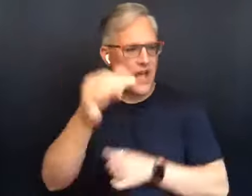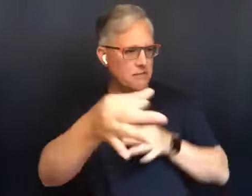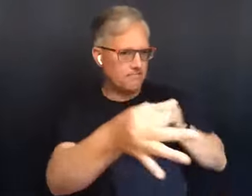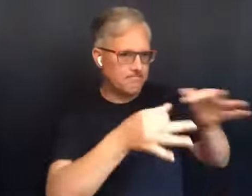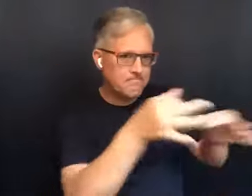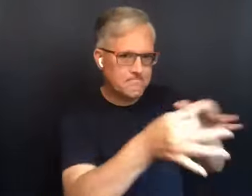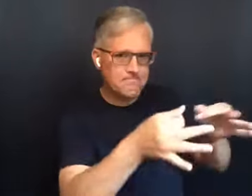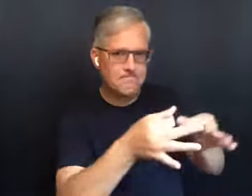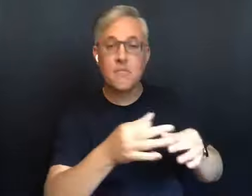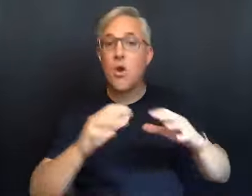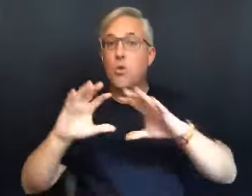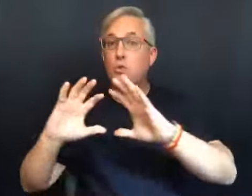right of participation? And